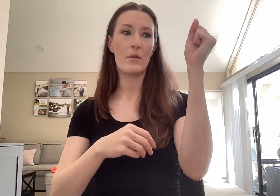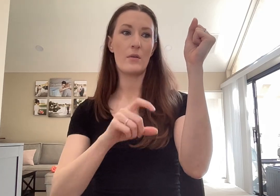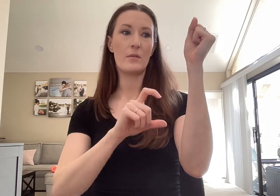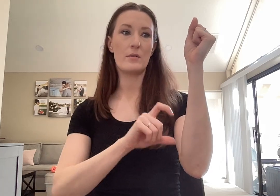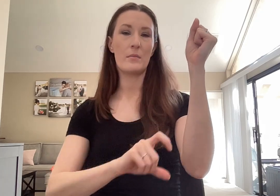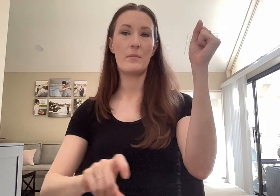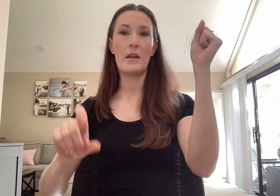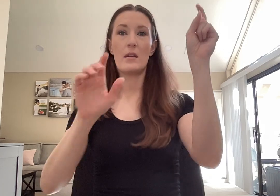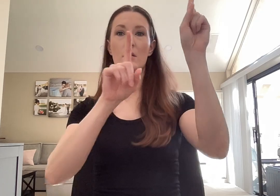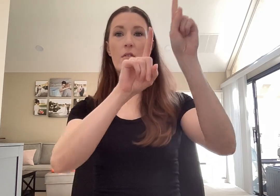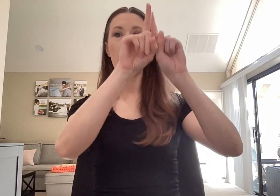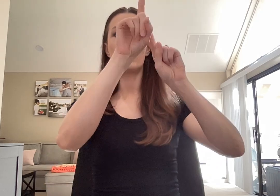star-spangled banner